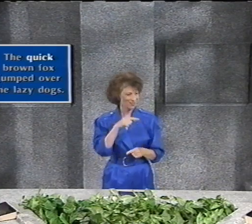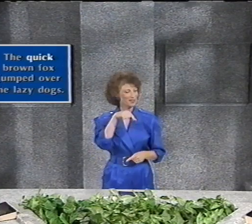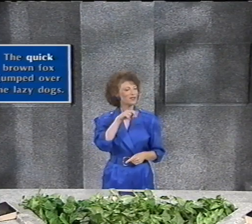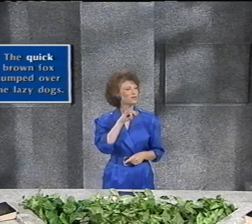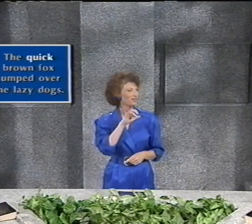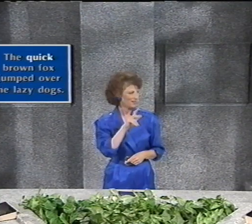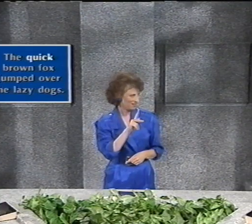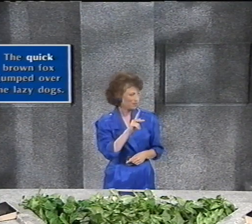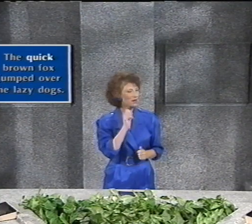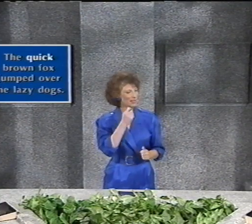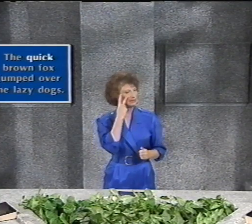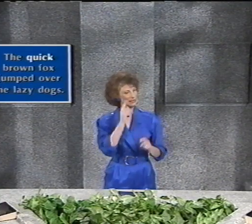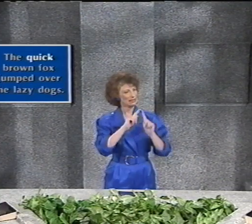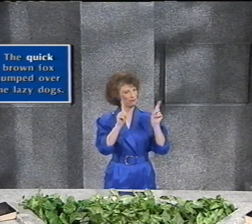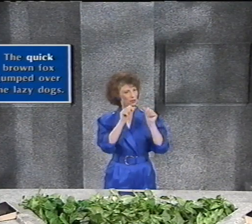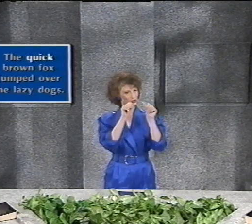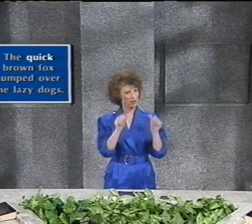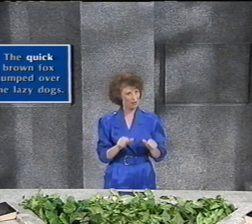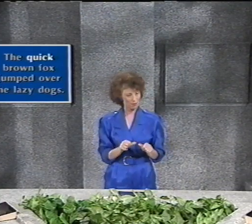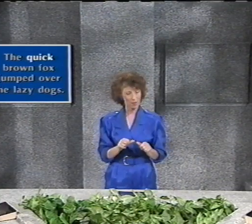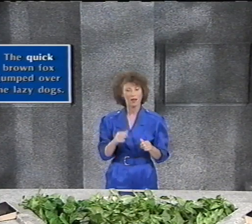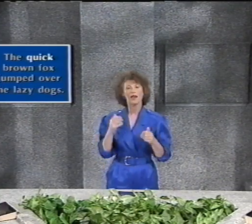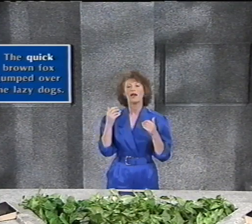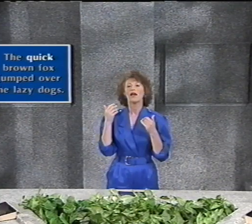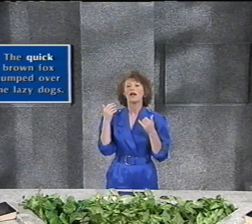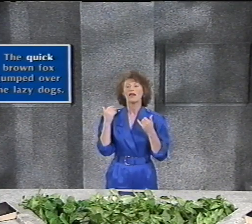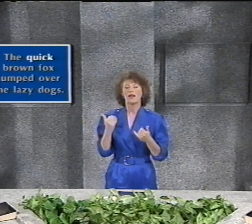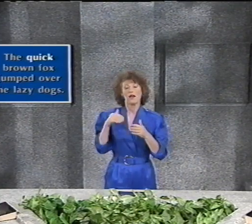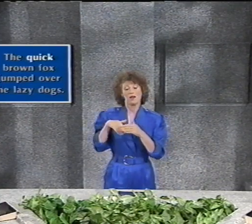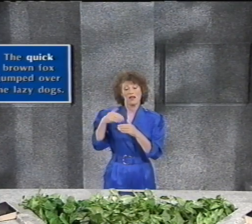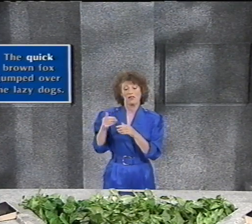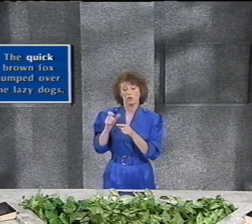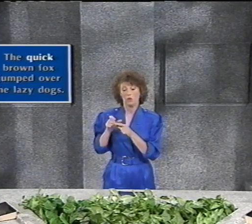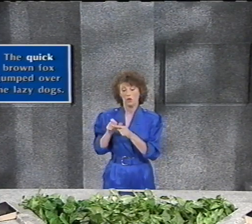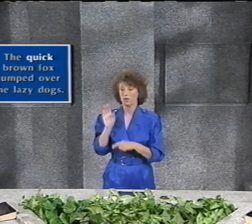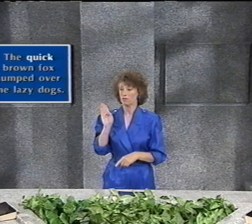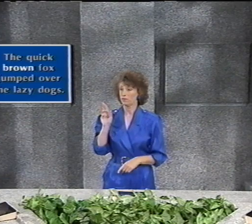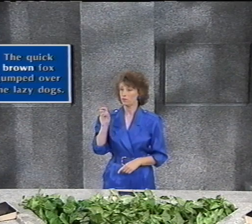Right, quick has a different shape. Here's the next word.